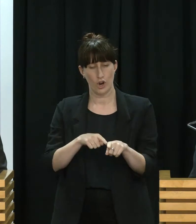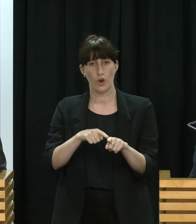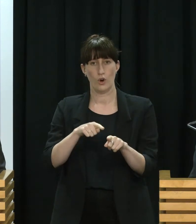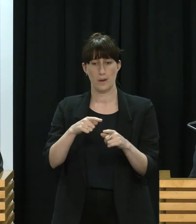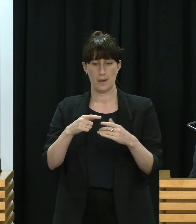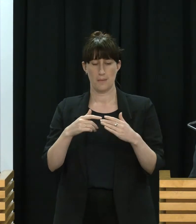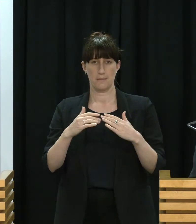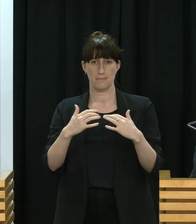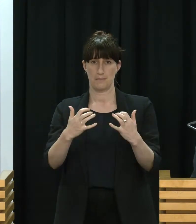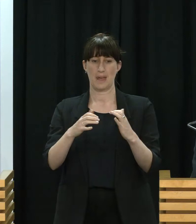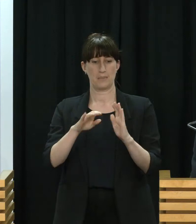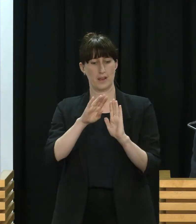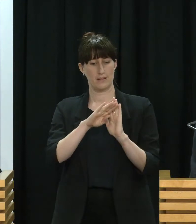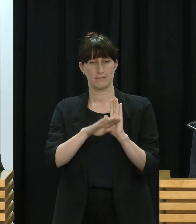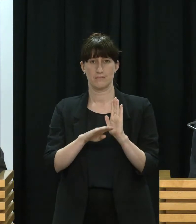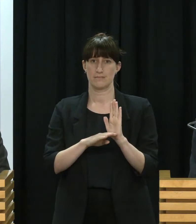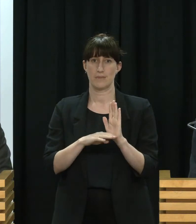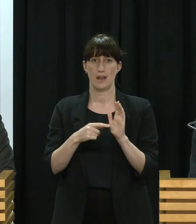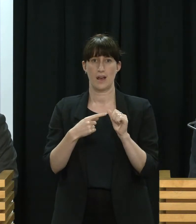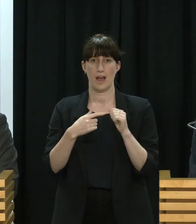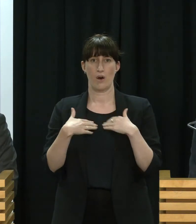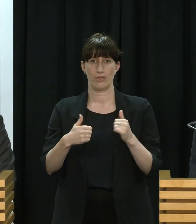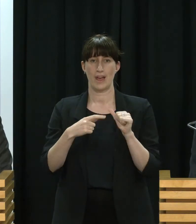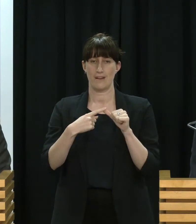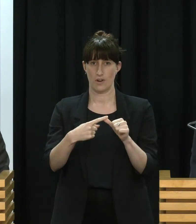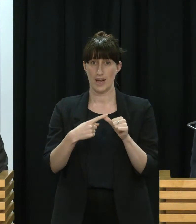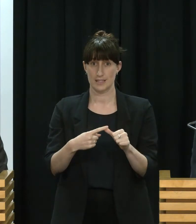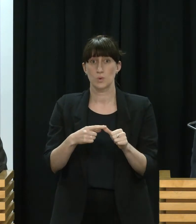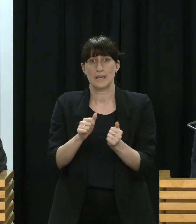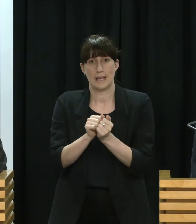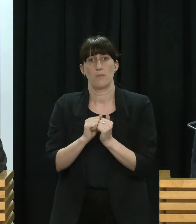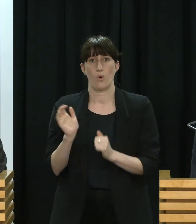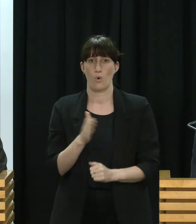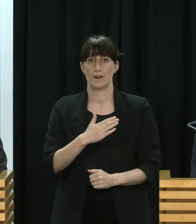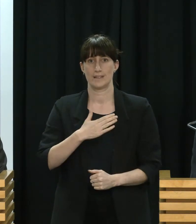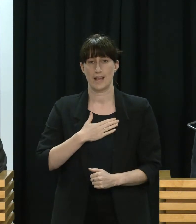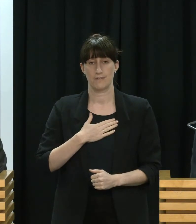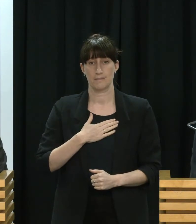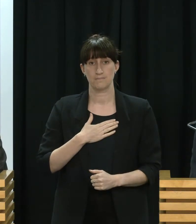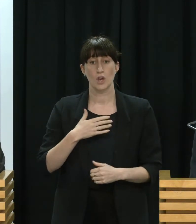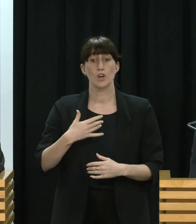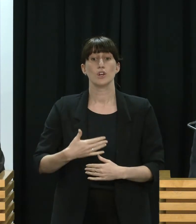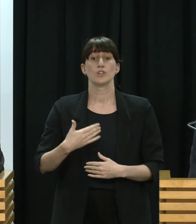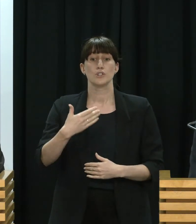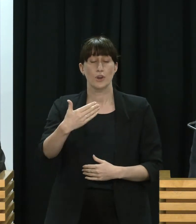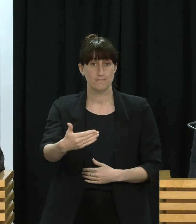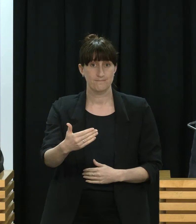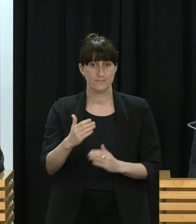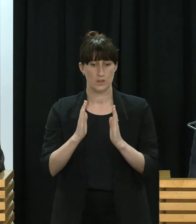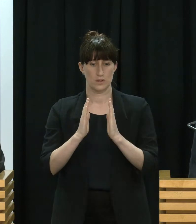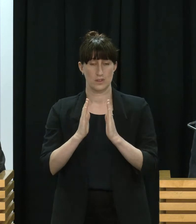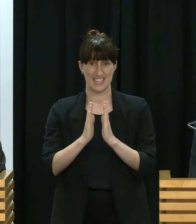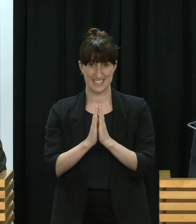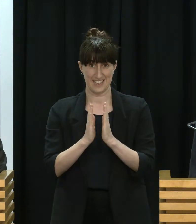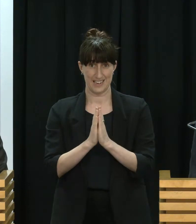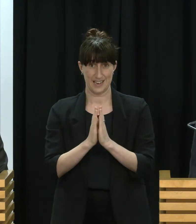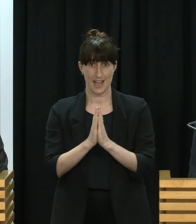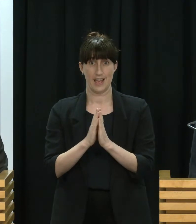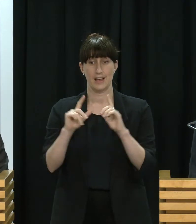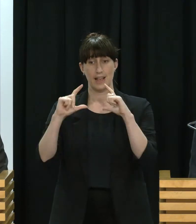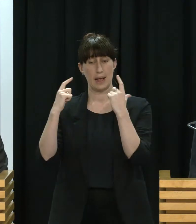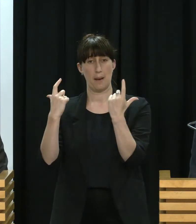all safe. So looking ahead to the weekend, on Sunday, Cabinet will meet virtually to discuss the latest evidence that we